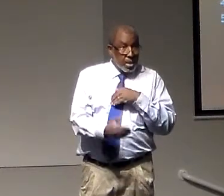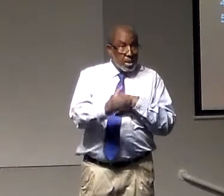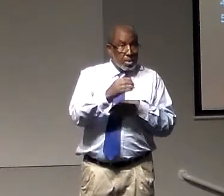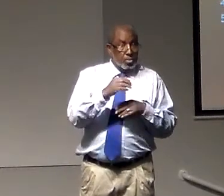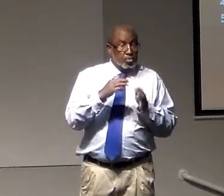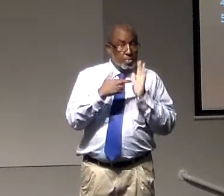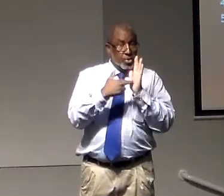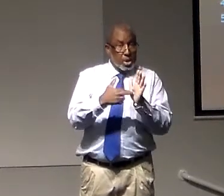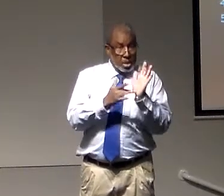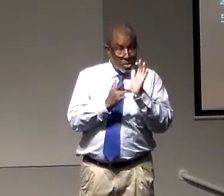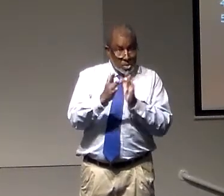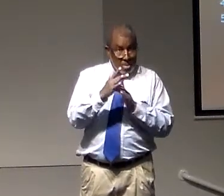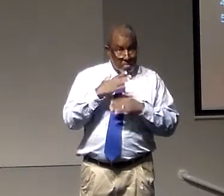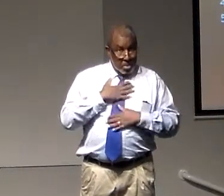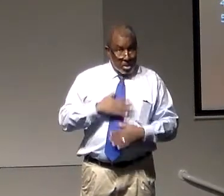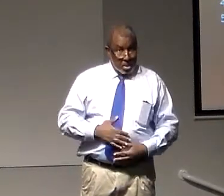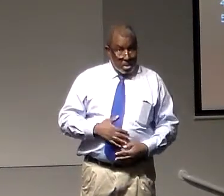and do it in memory.